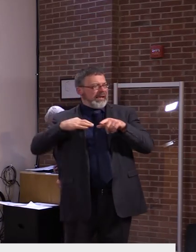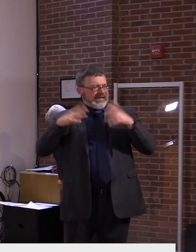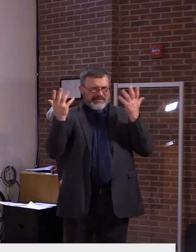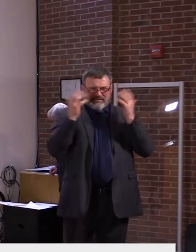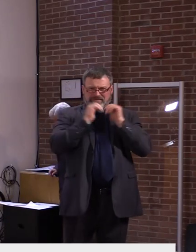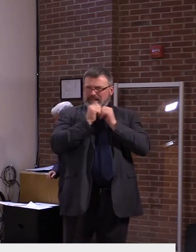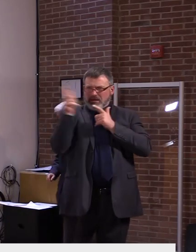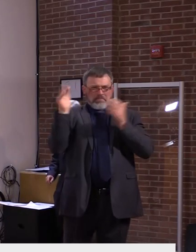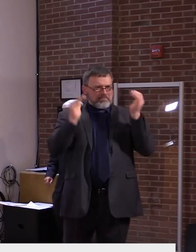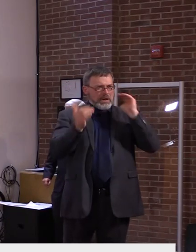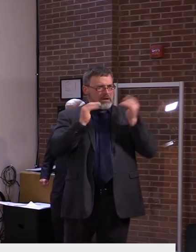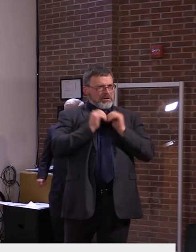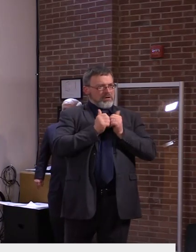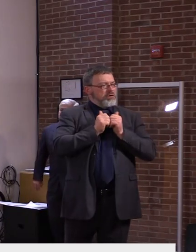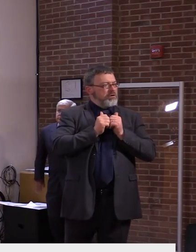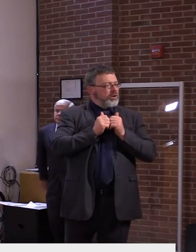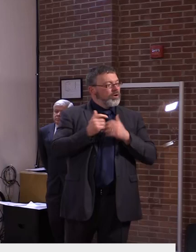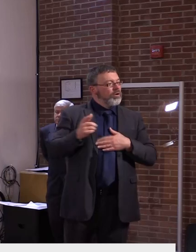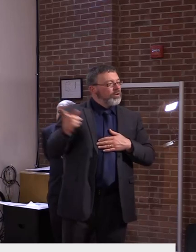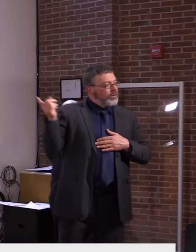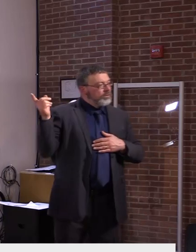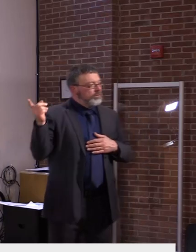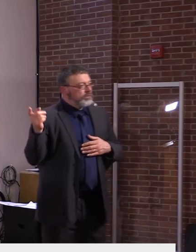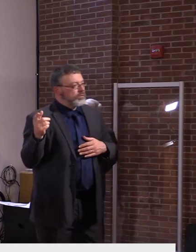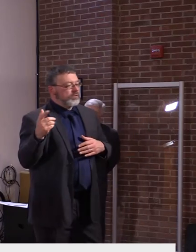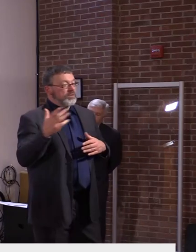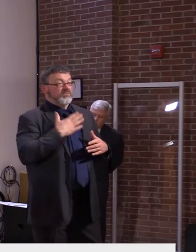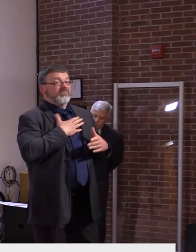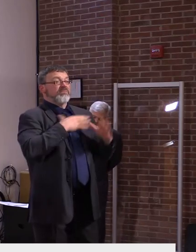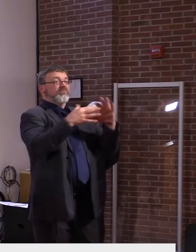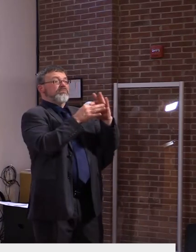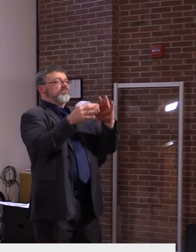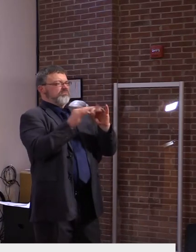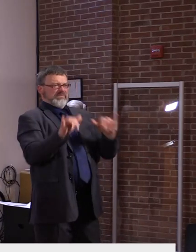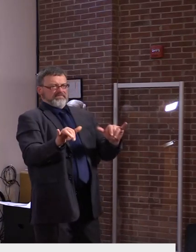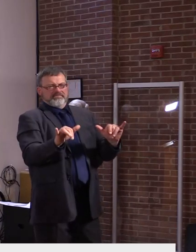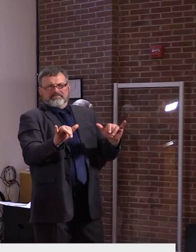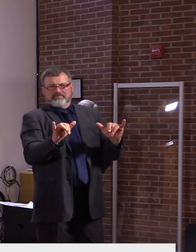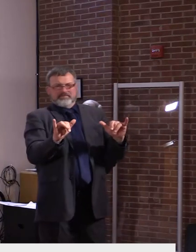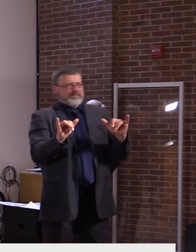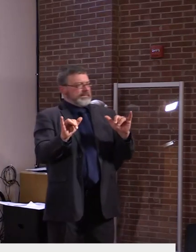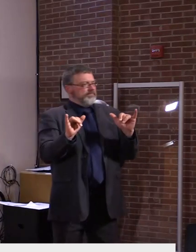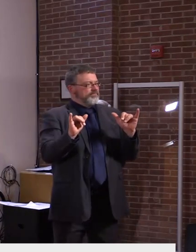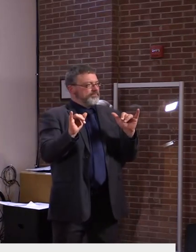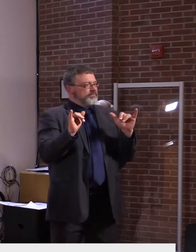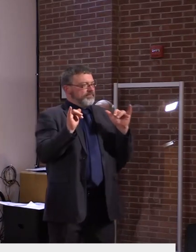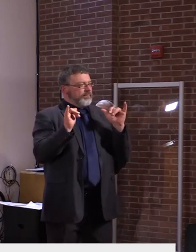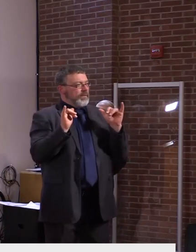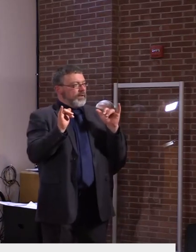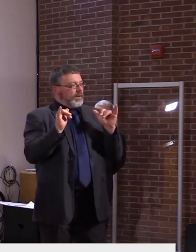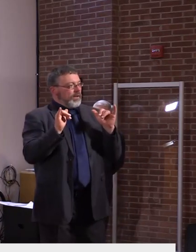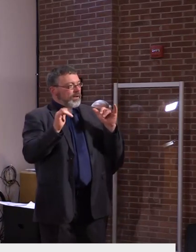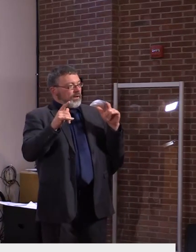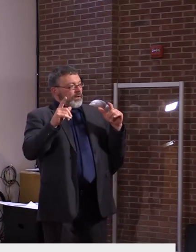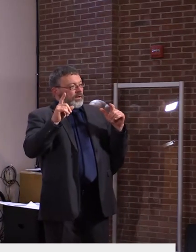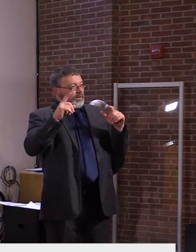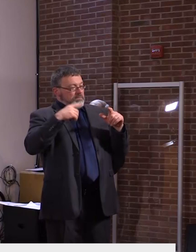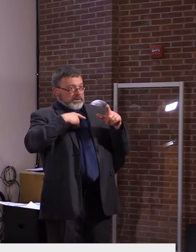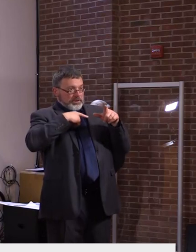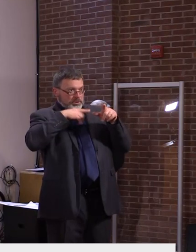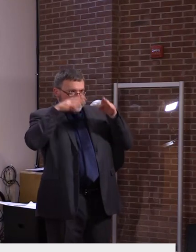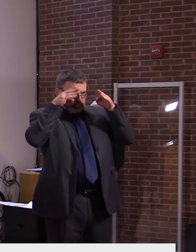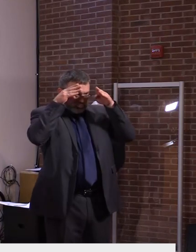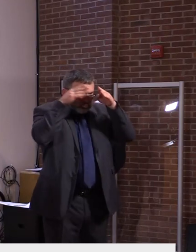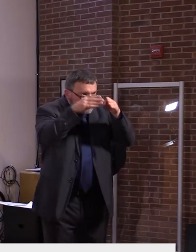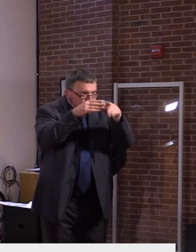Yeah, well, I think the message is going to be far more general. Not isolating out one age group versus another,